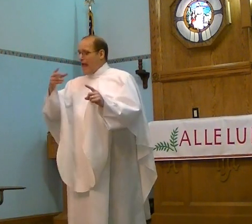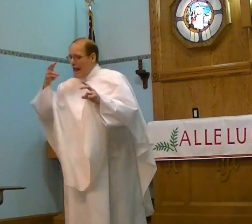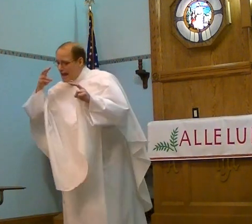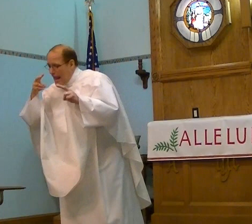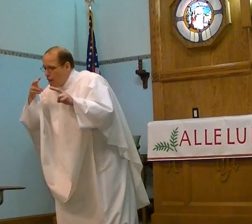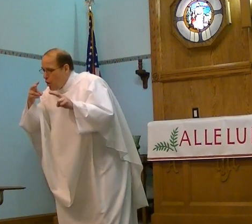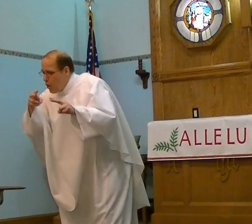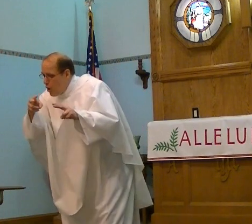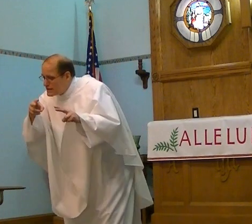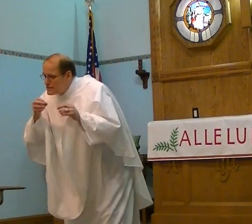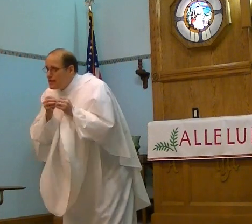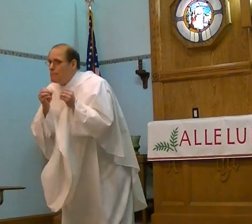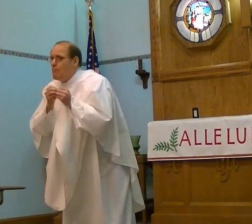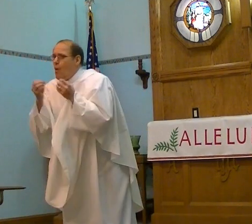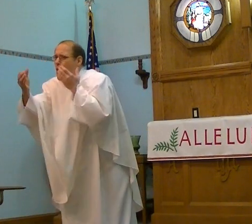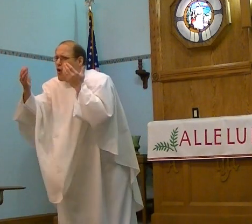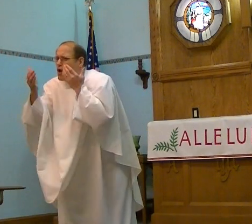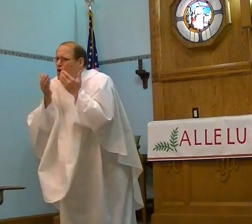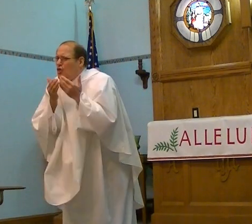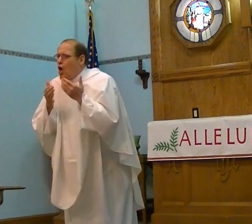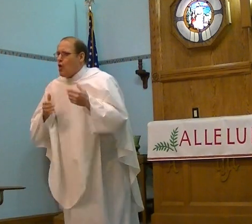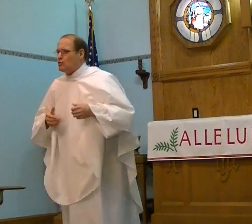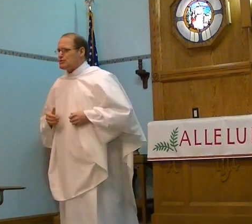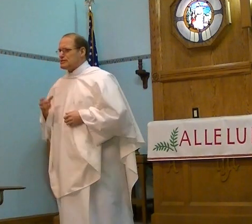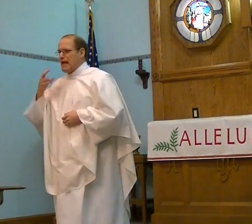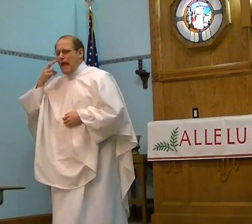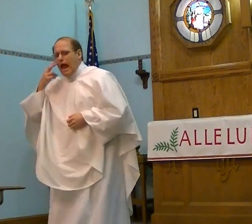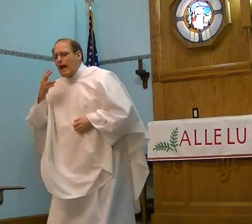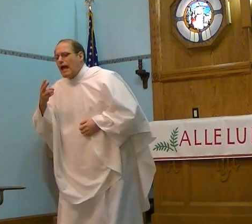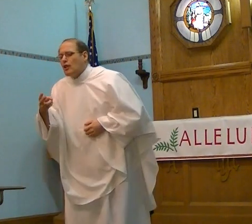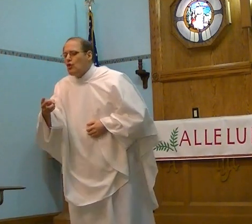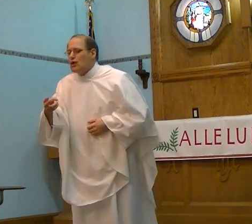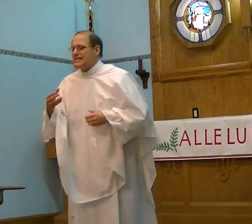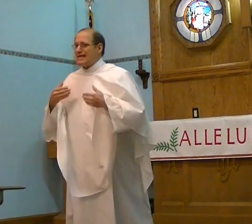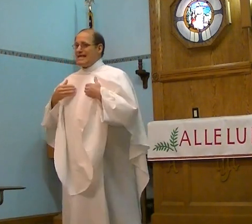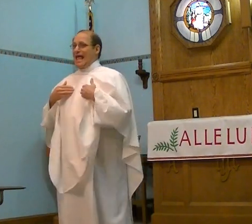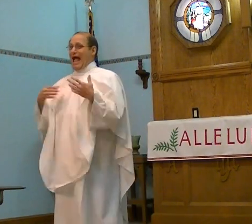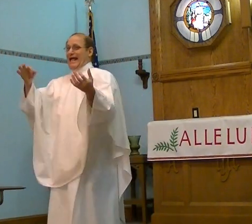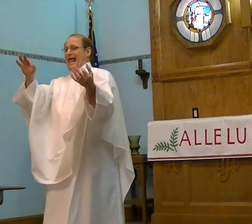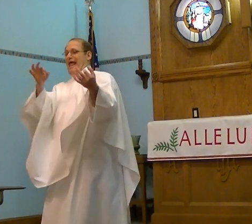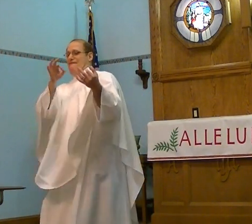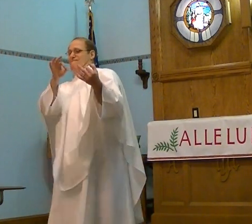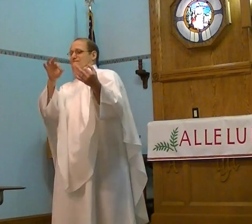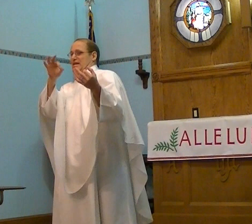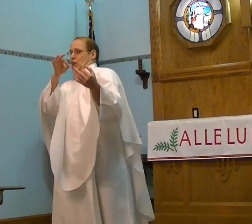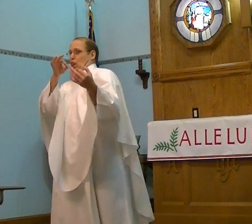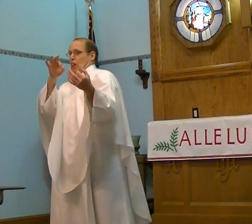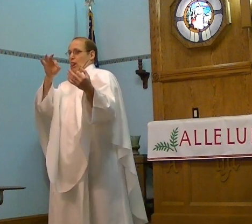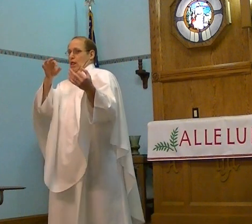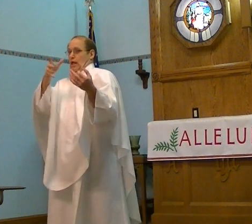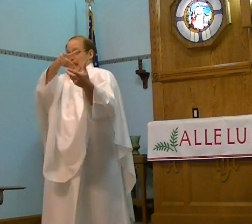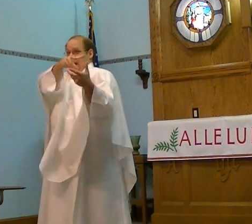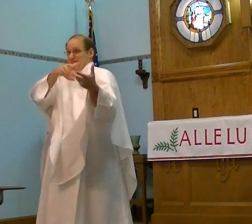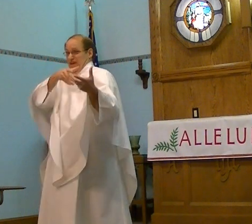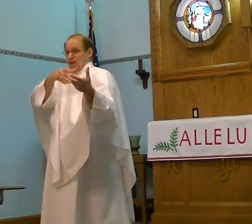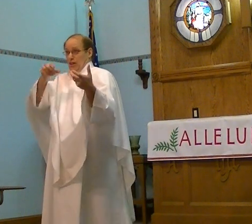And I looked more close, and I looked, he had a fiddle, a fiddle